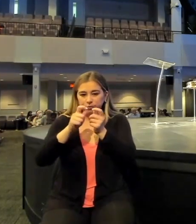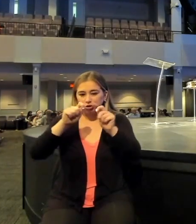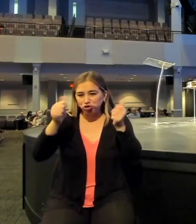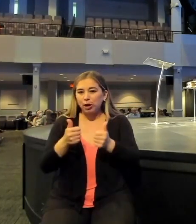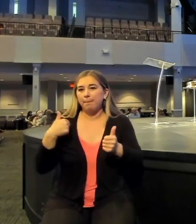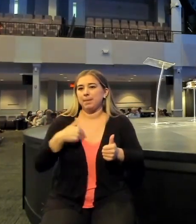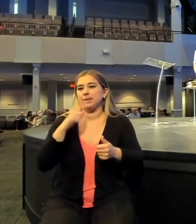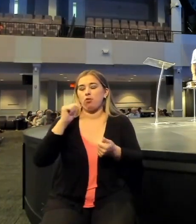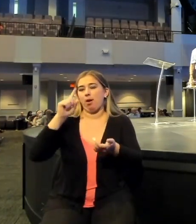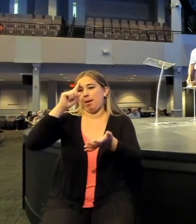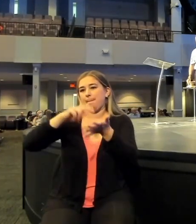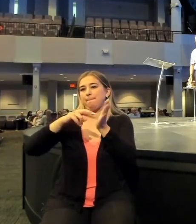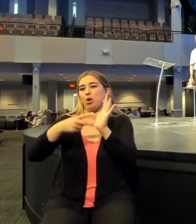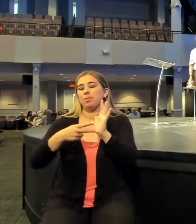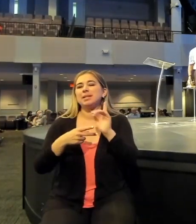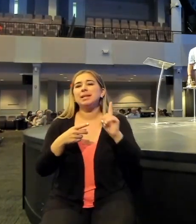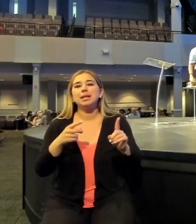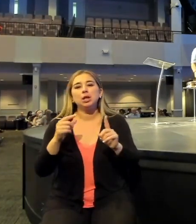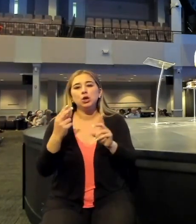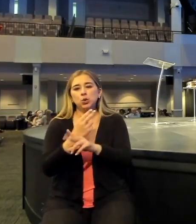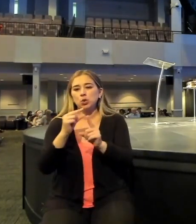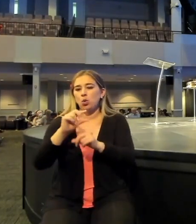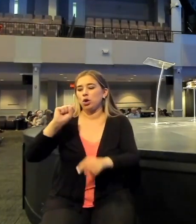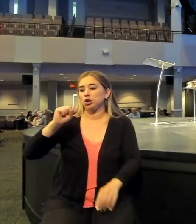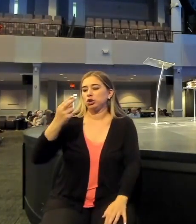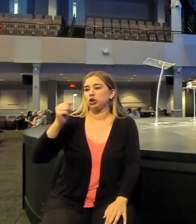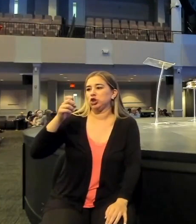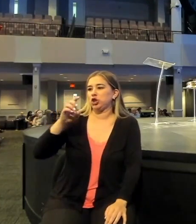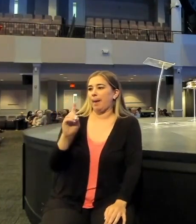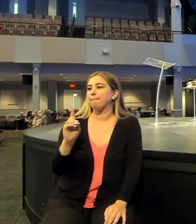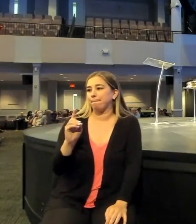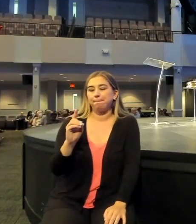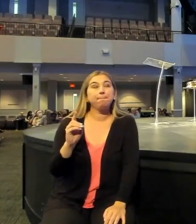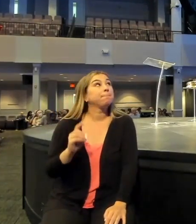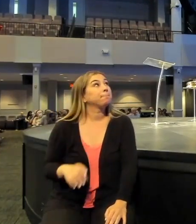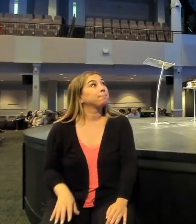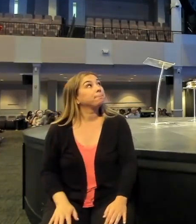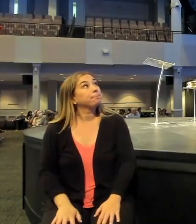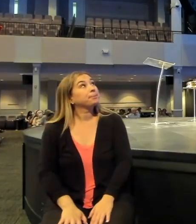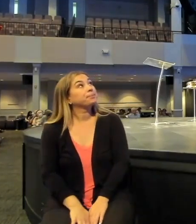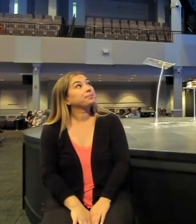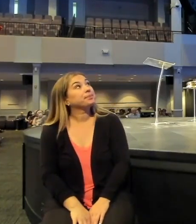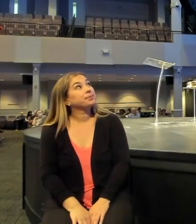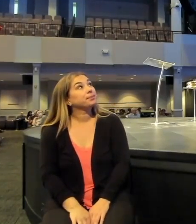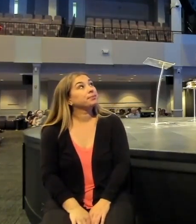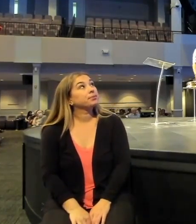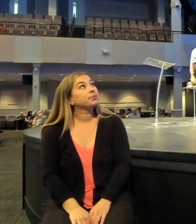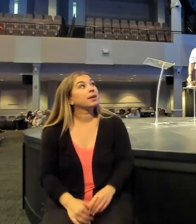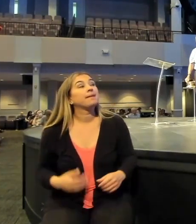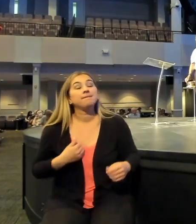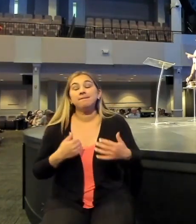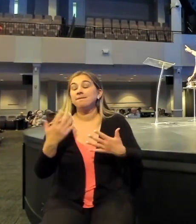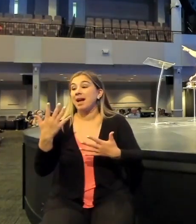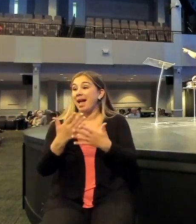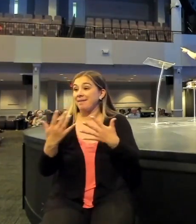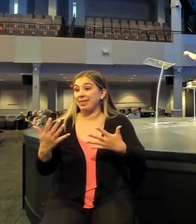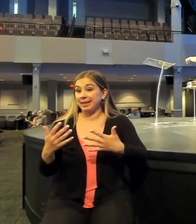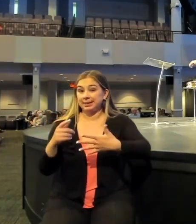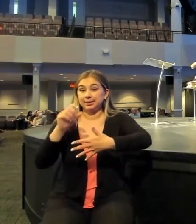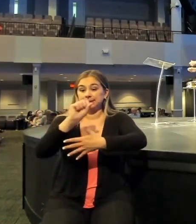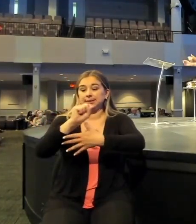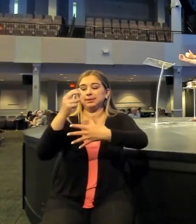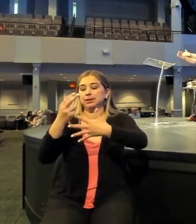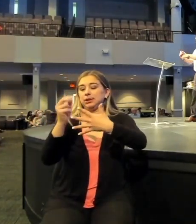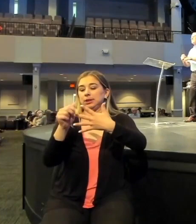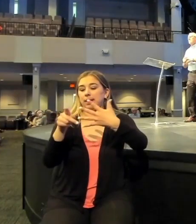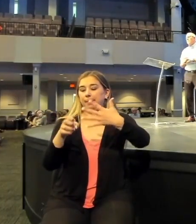purpose. I'm going to use this word. He uses this word shape in an acronym. And there are five things that you have in your